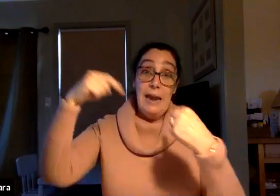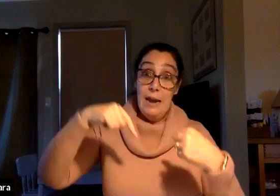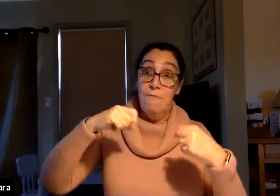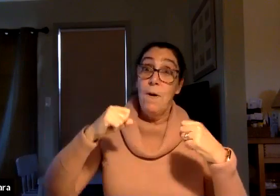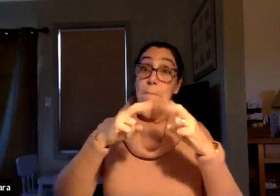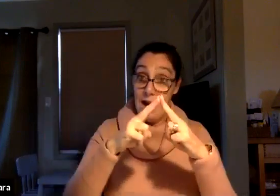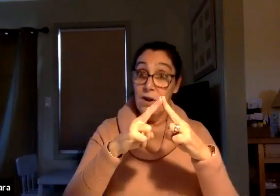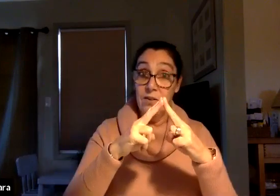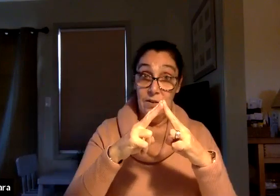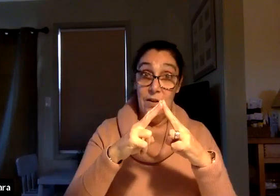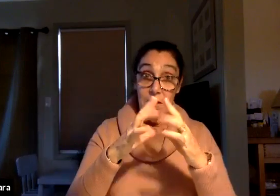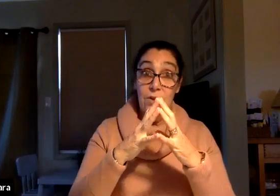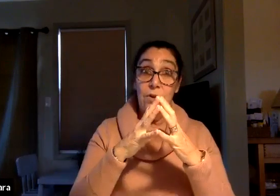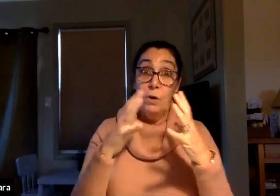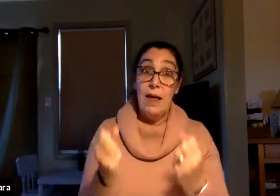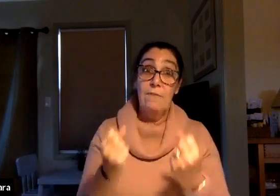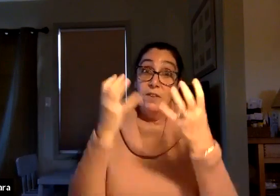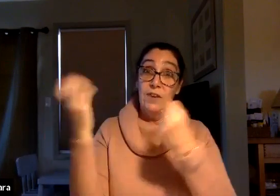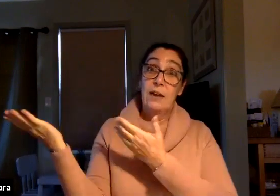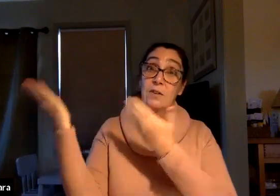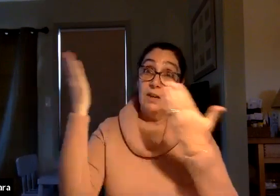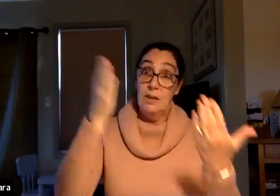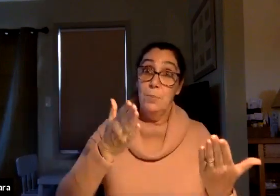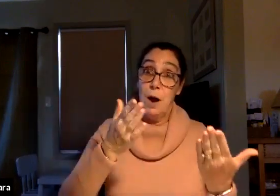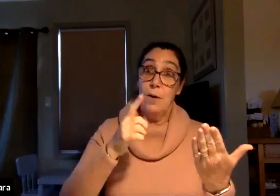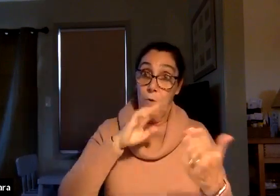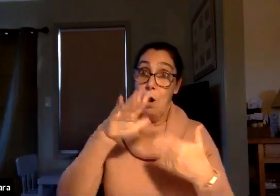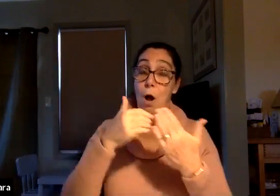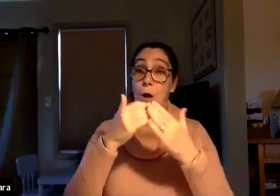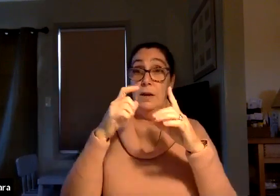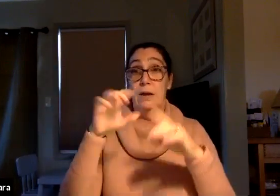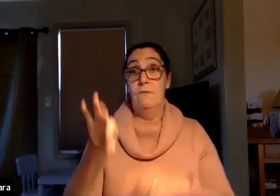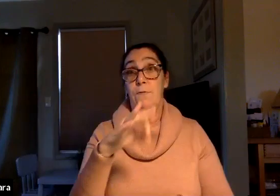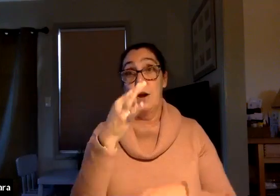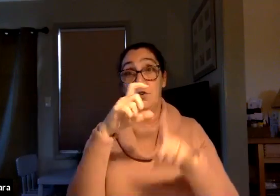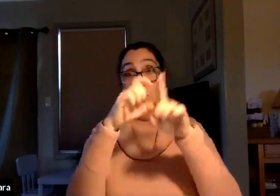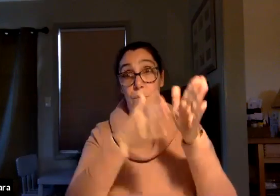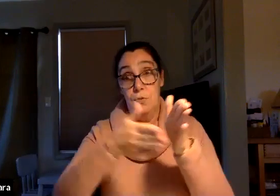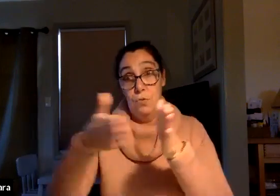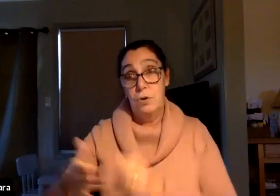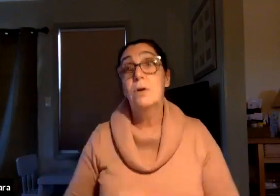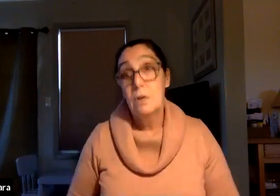came from Paris. So a lot of the signs that he brought were all in French word order.